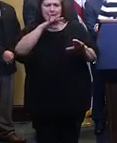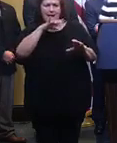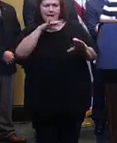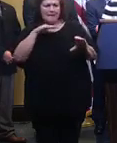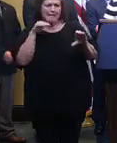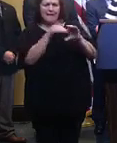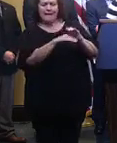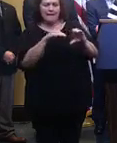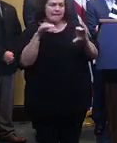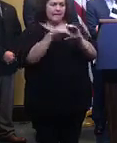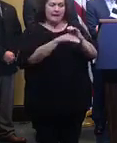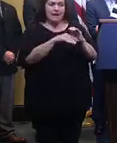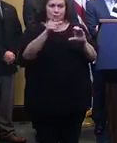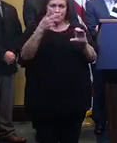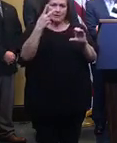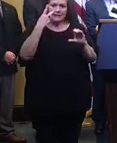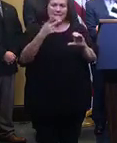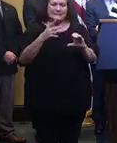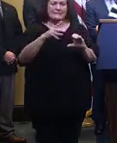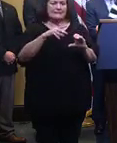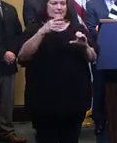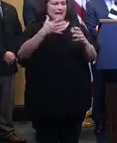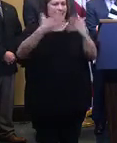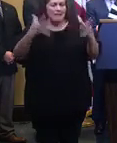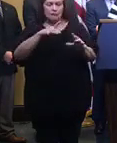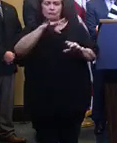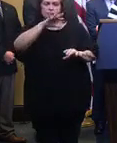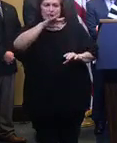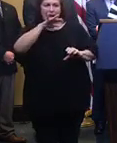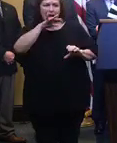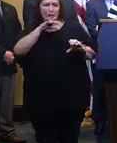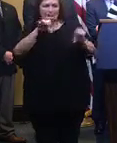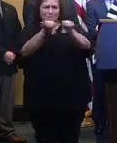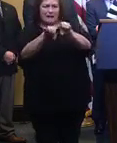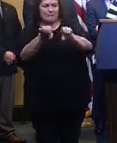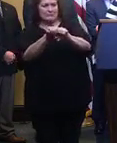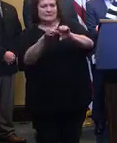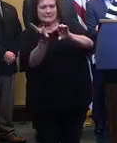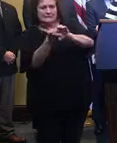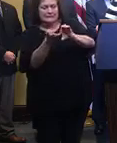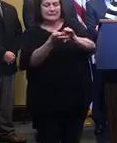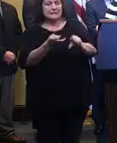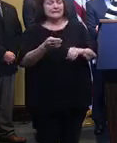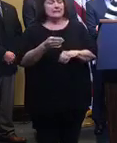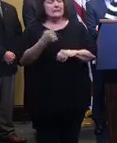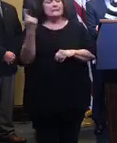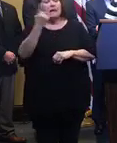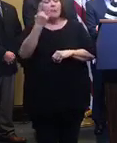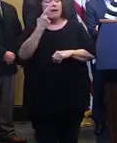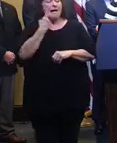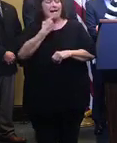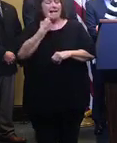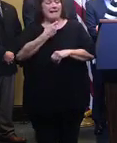city of New Orleans and you can see dumping going on. Just the other day, someone dumped 3